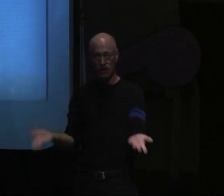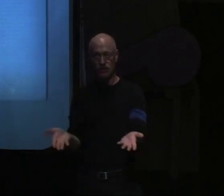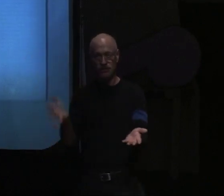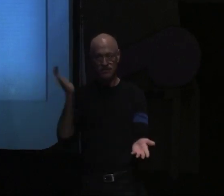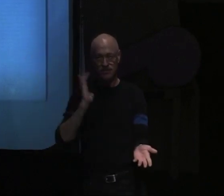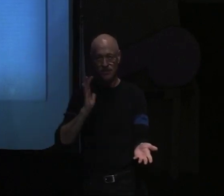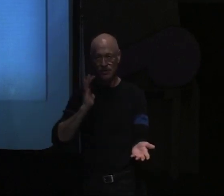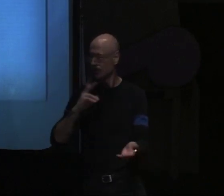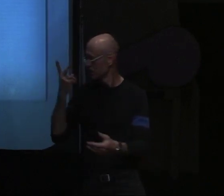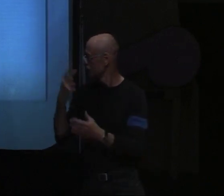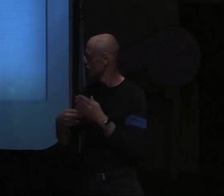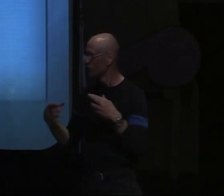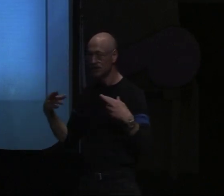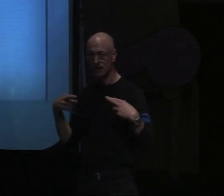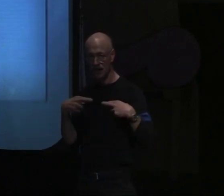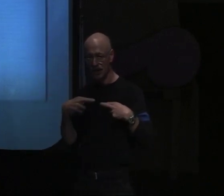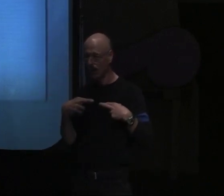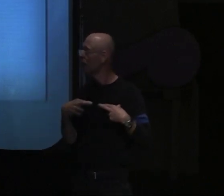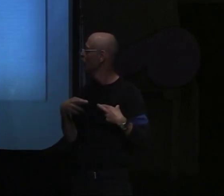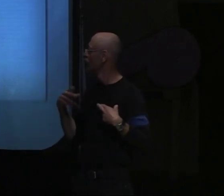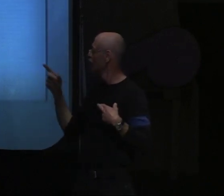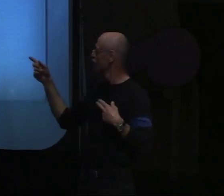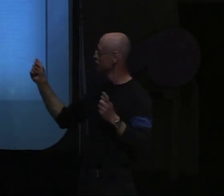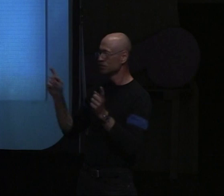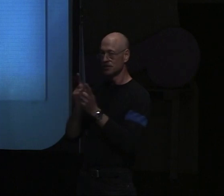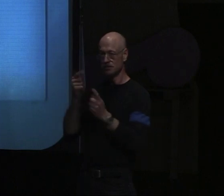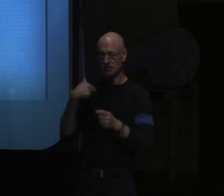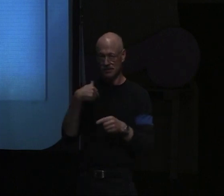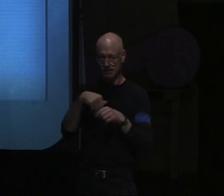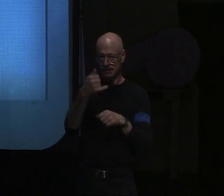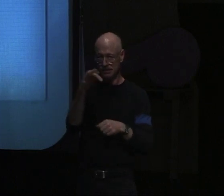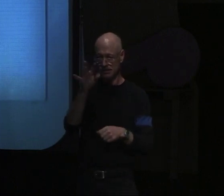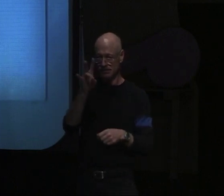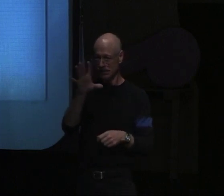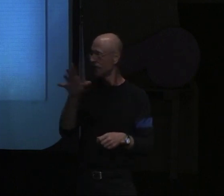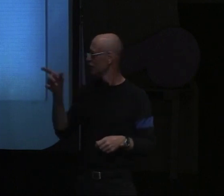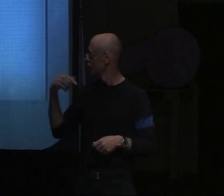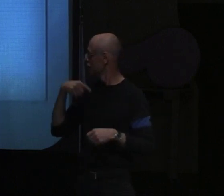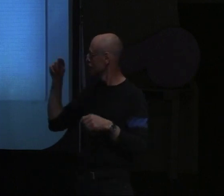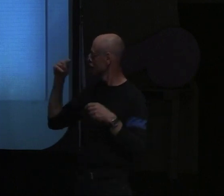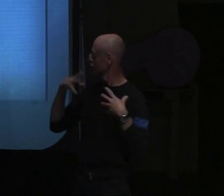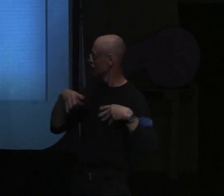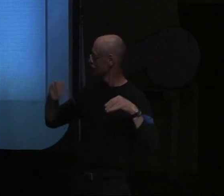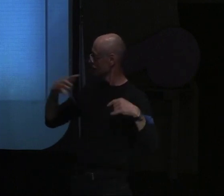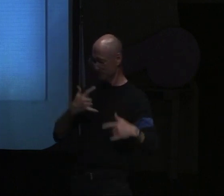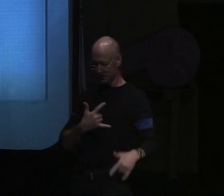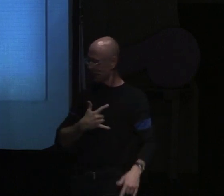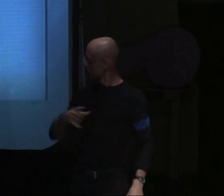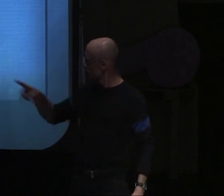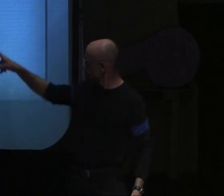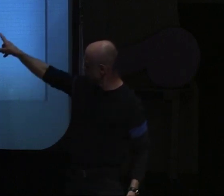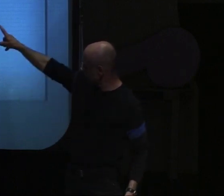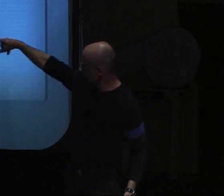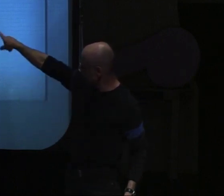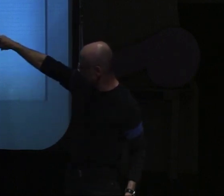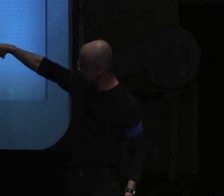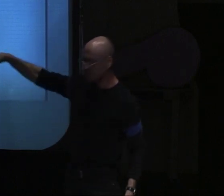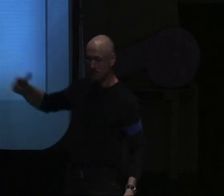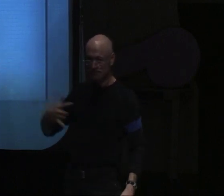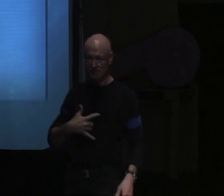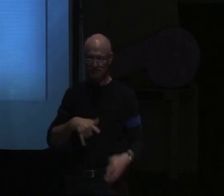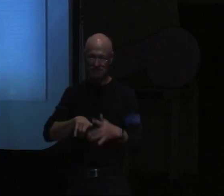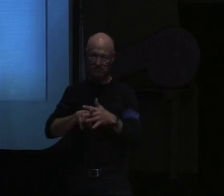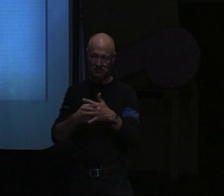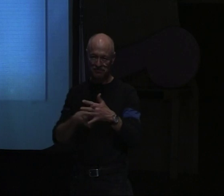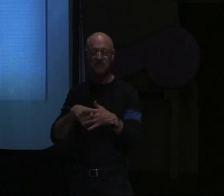Jim and Liz O'Brien are in this picture, and both of them are retired now. I met, this was in 1975,